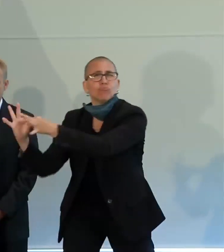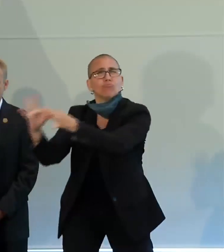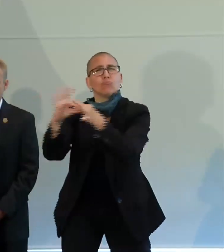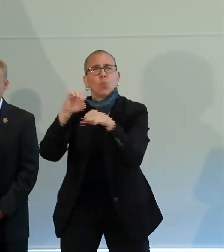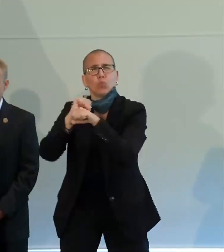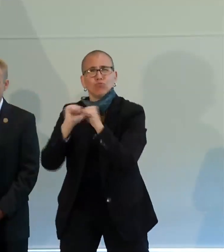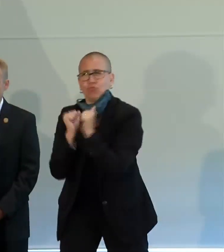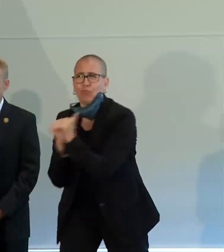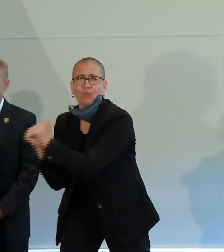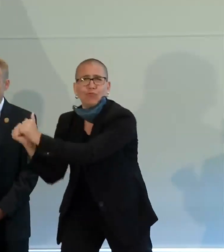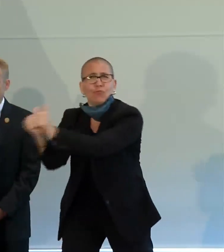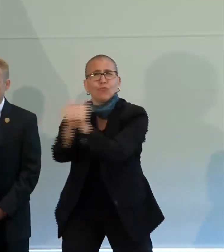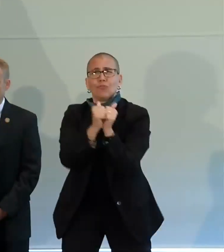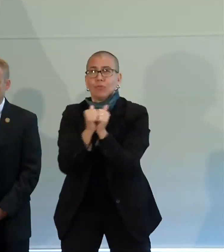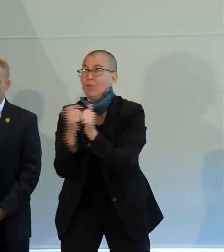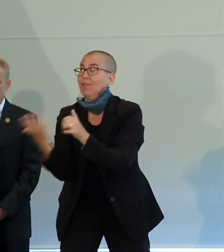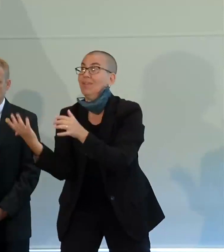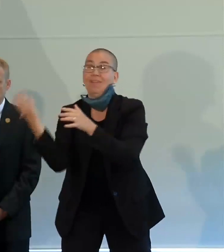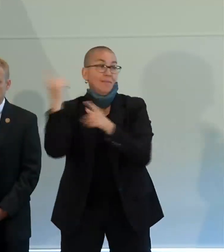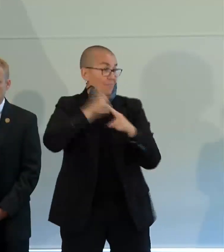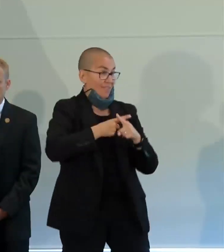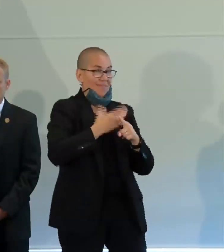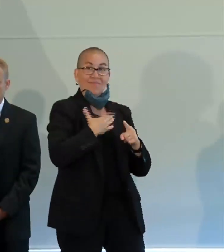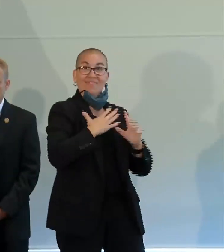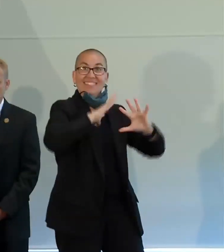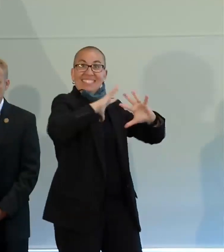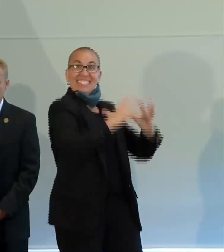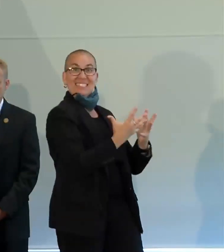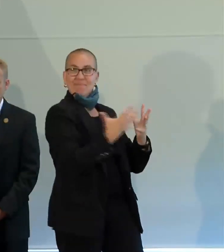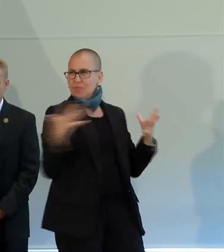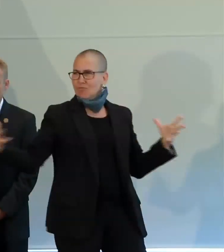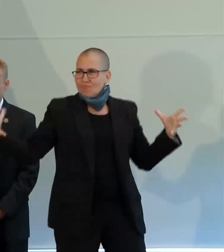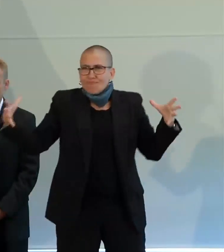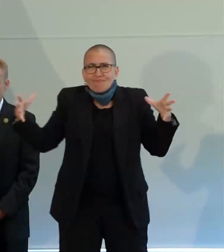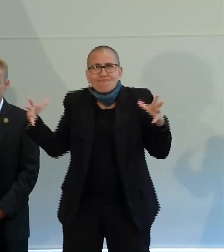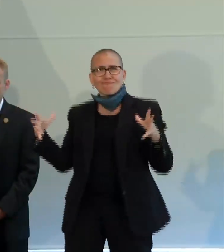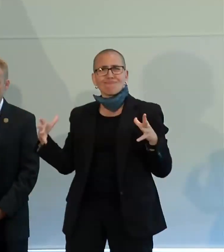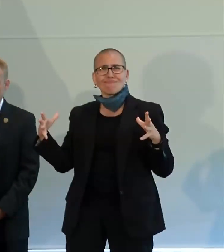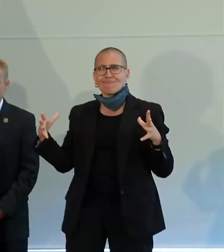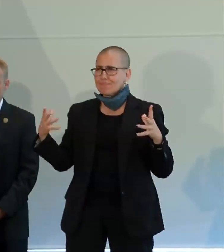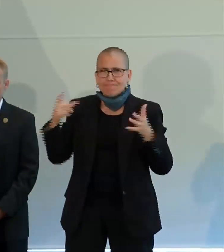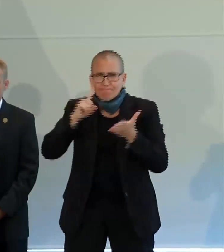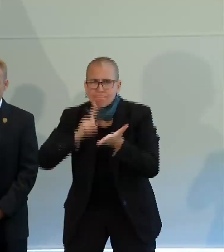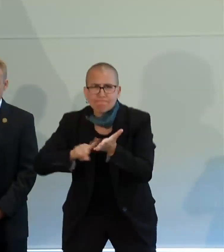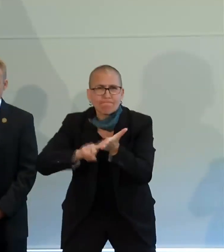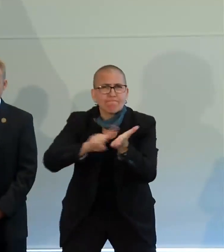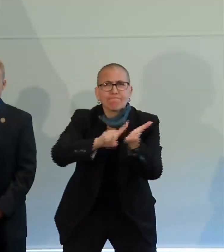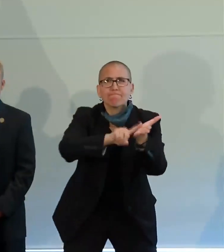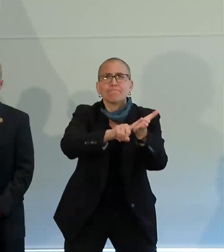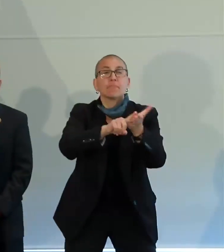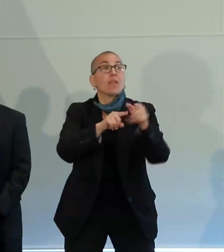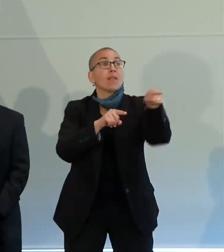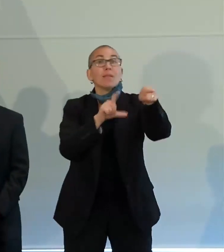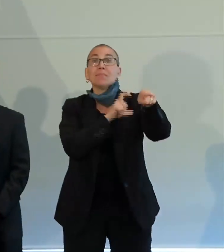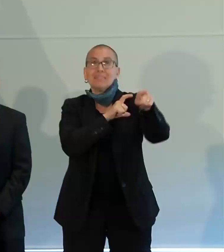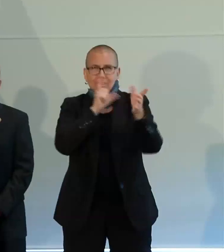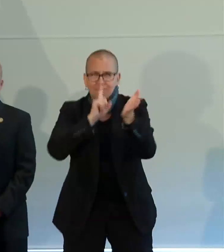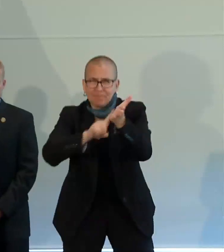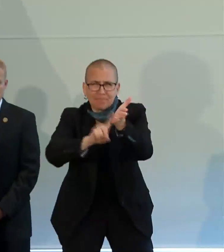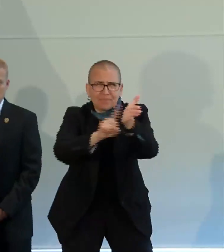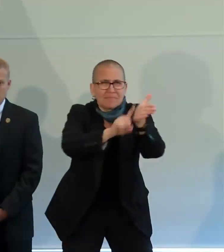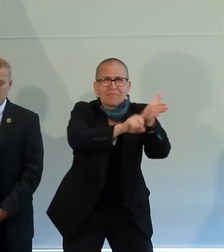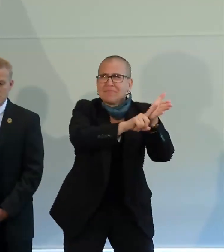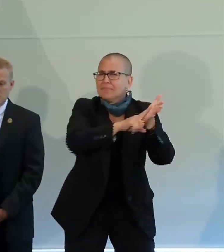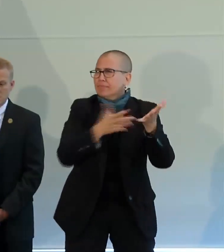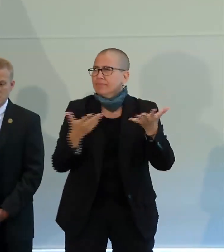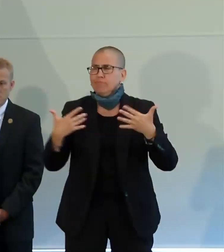staff and the investigating officers from the very minute this case started.